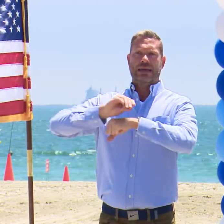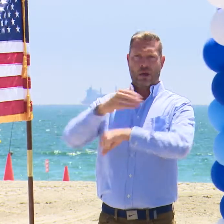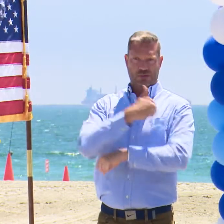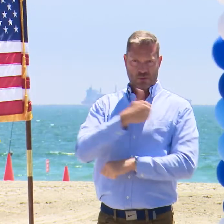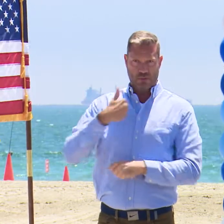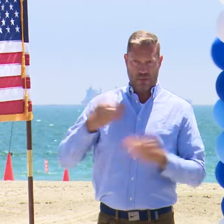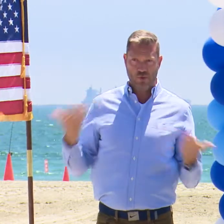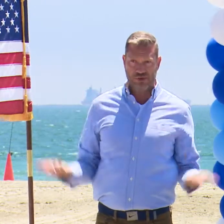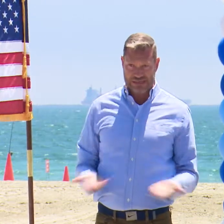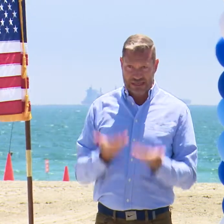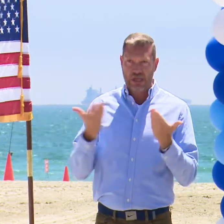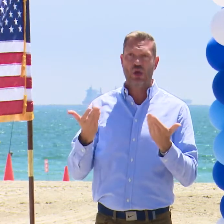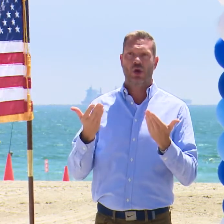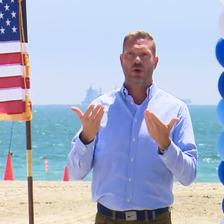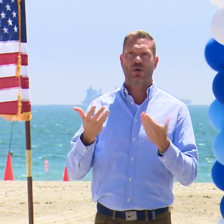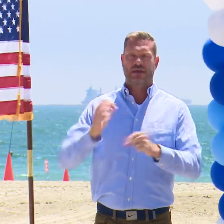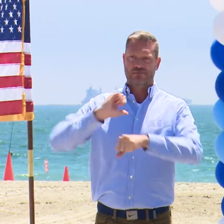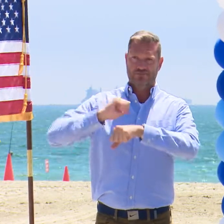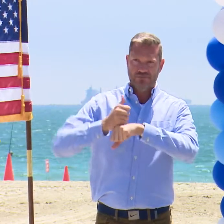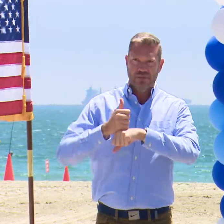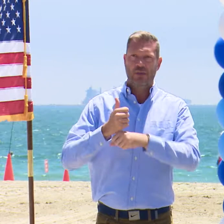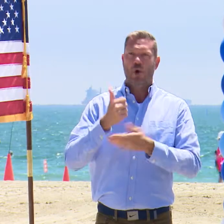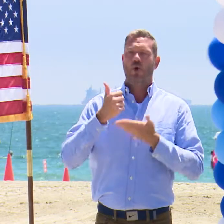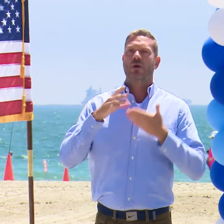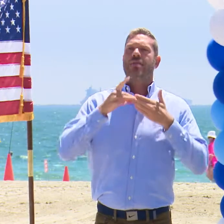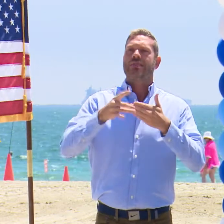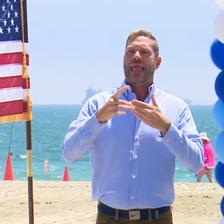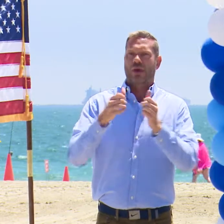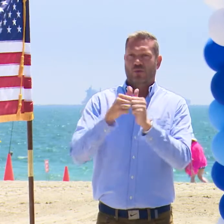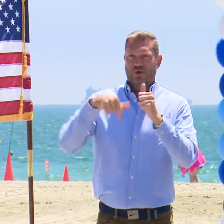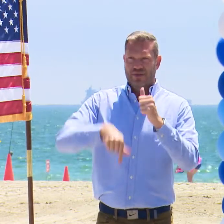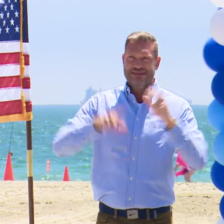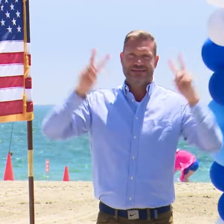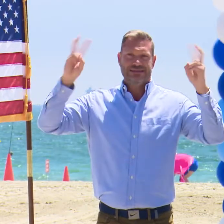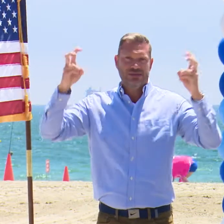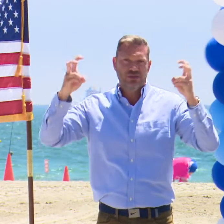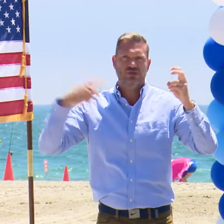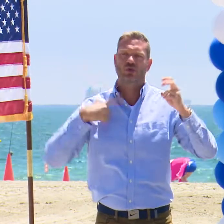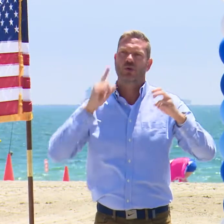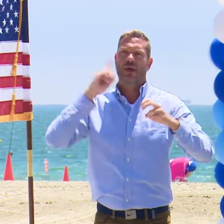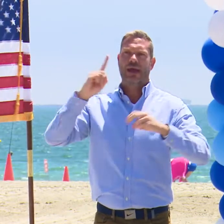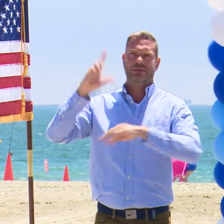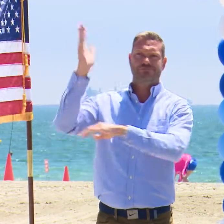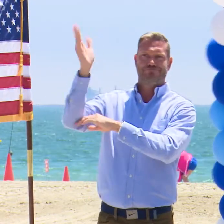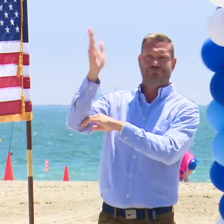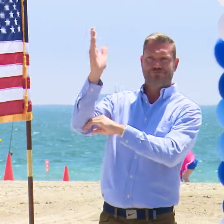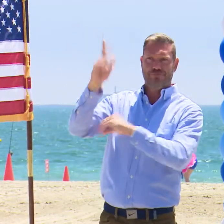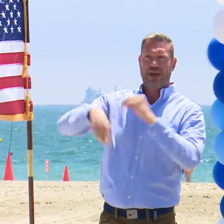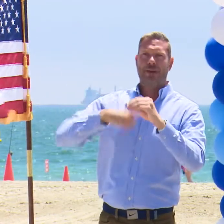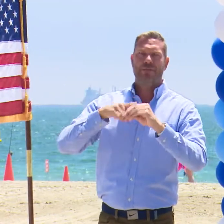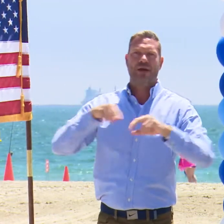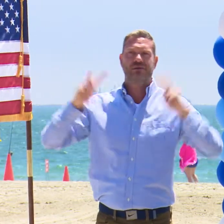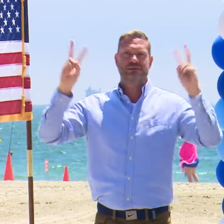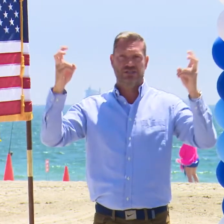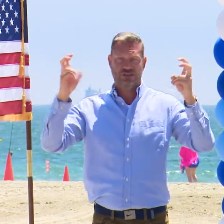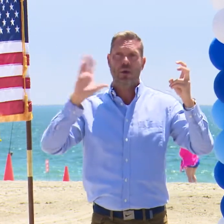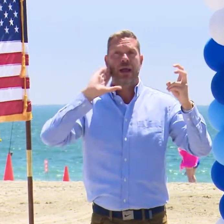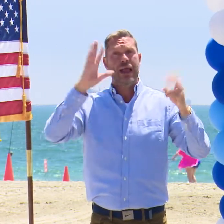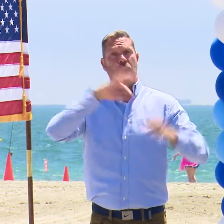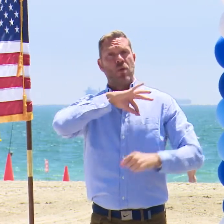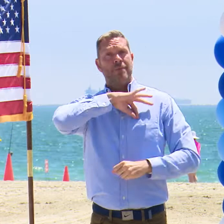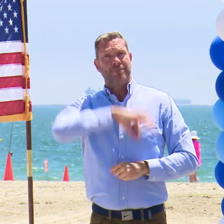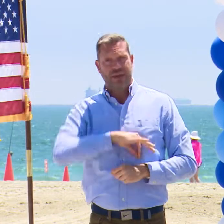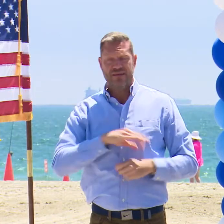that actually have led on this issue. They introduced this issue in front of the council, and obviously are going to benefit from the coastline as